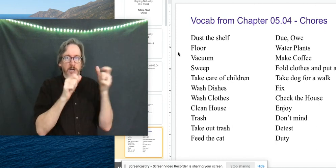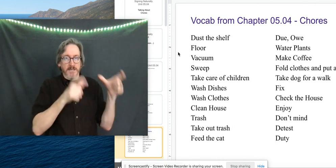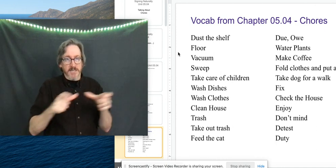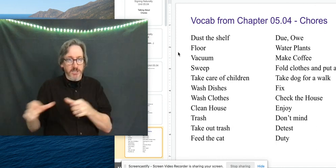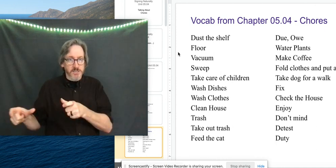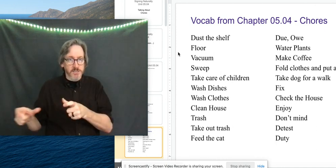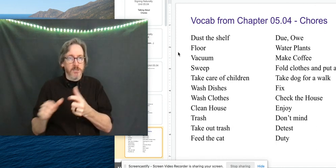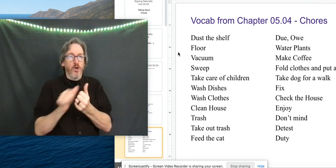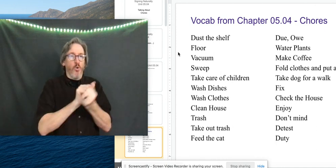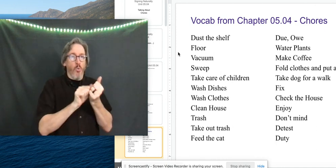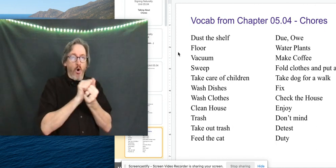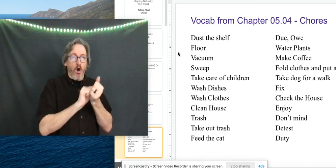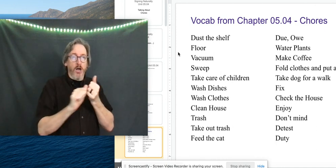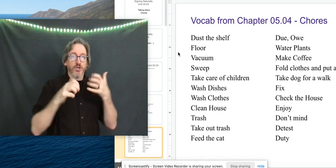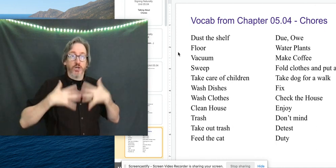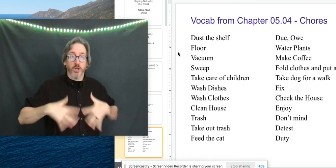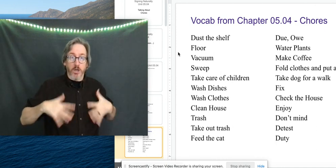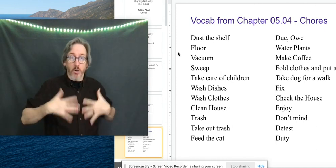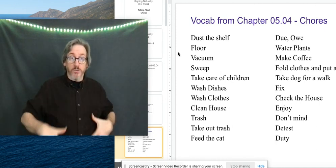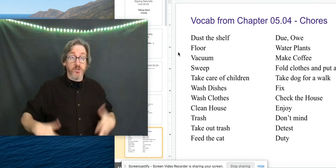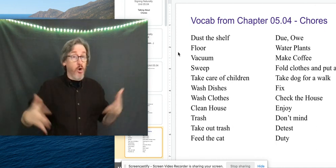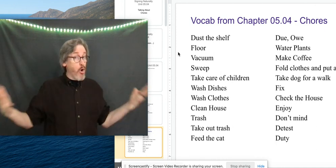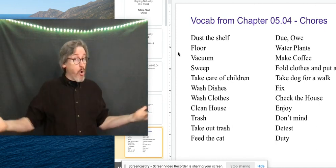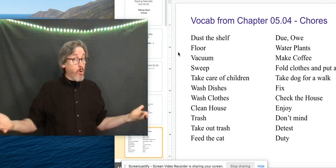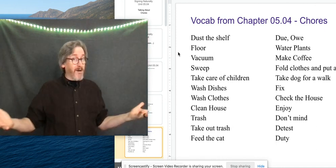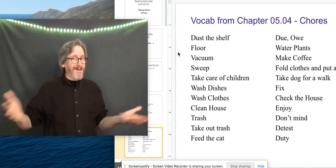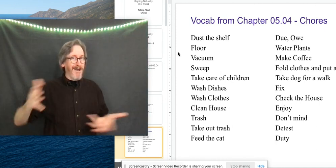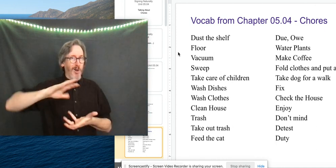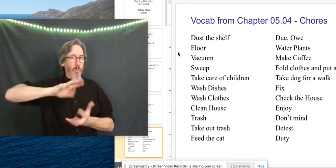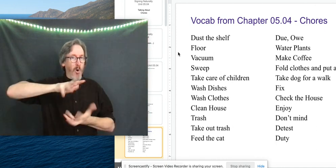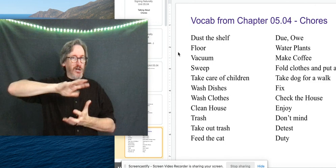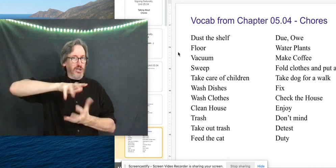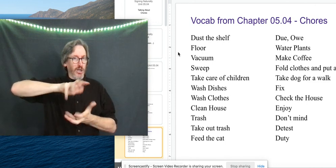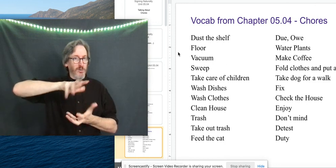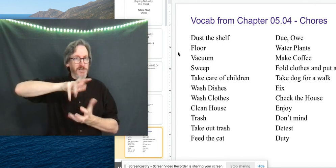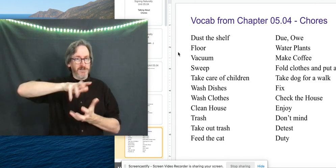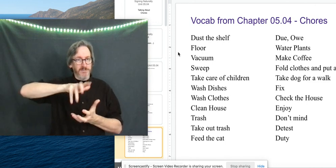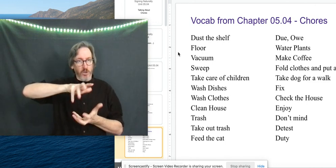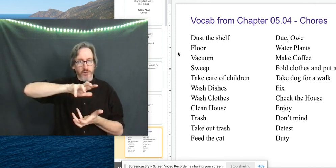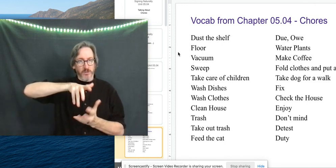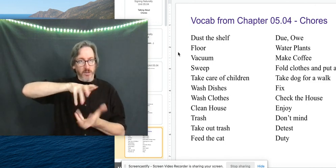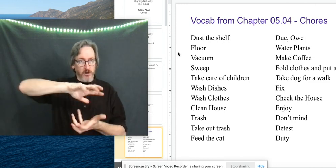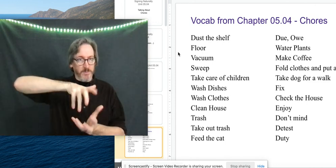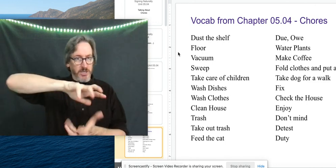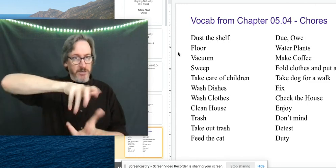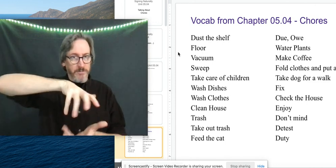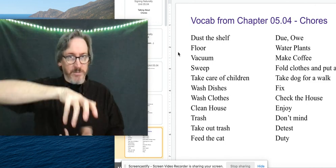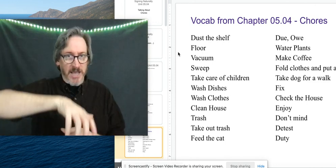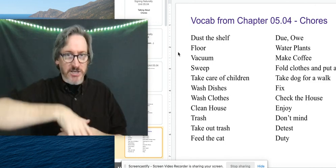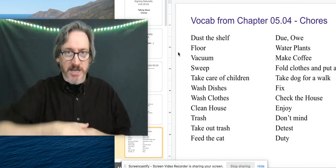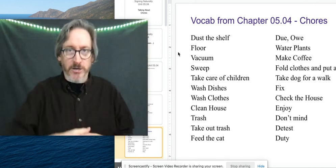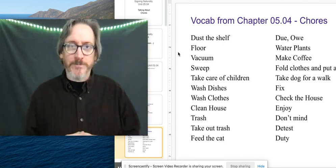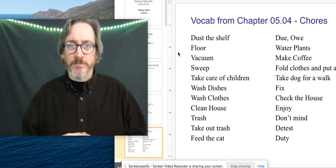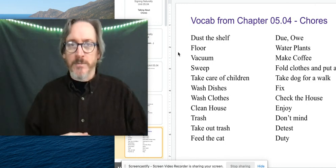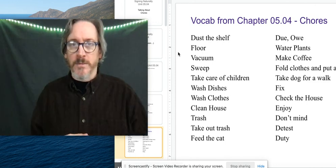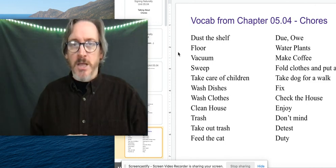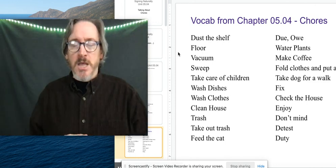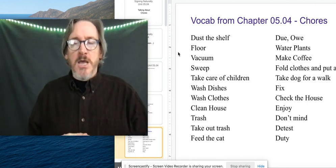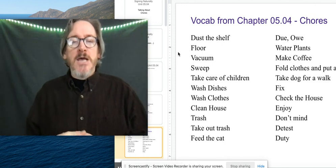Wash dishes, wash clothes, or wash clothes, the laundry machine, the